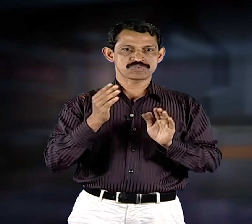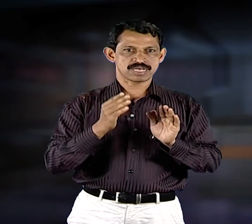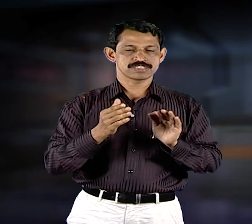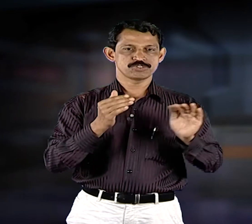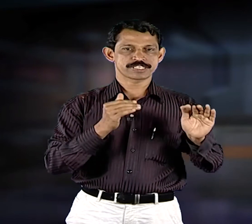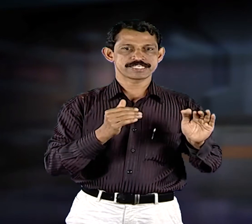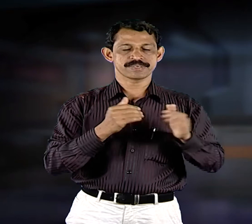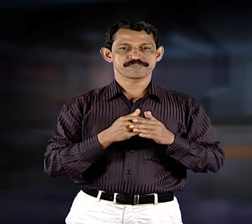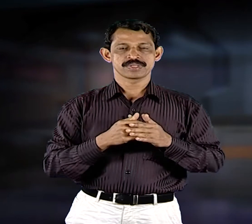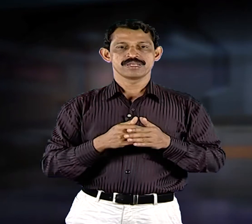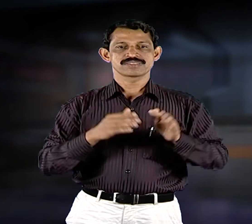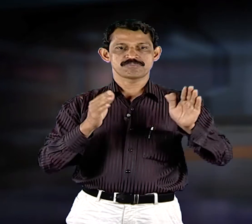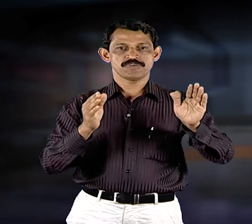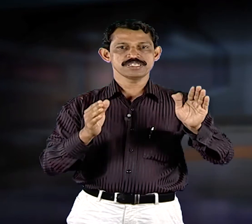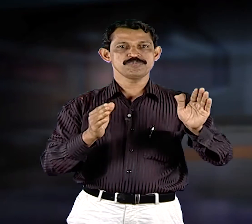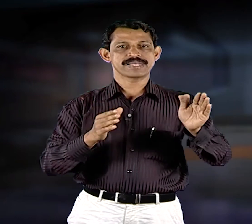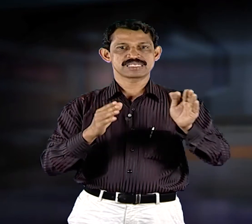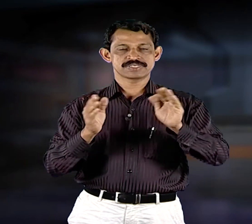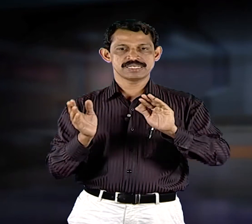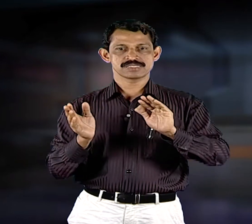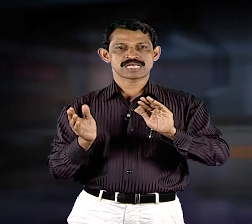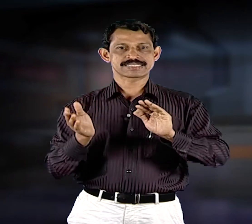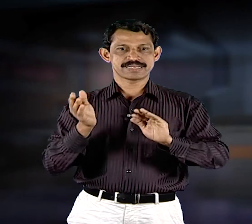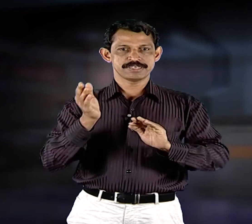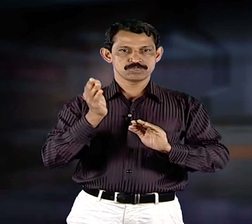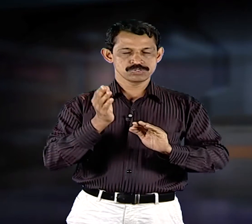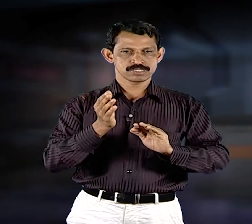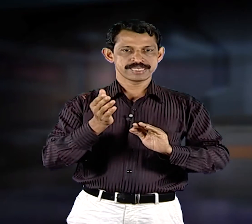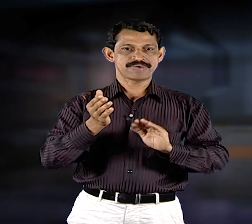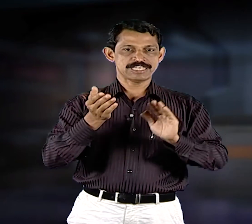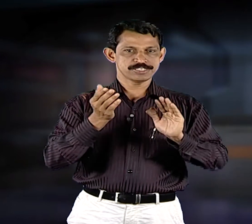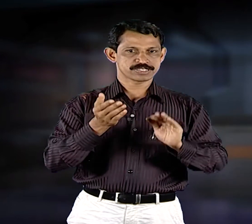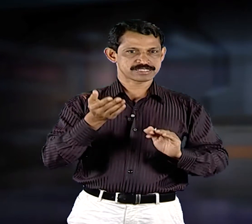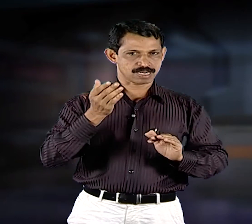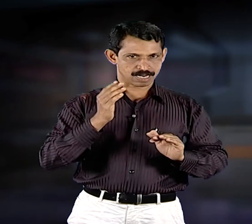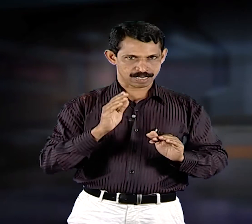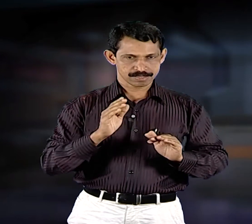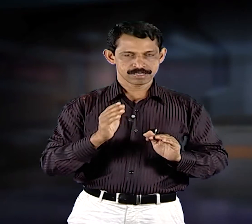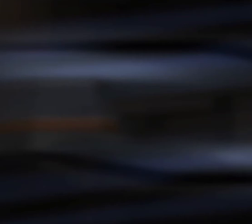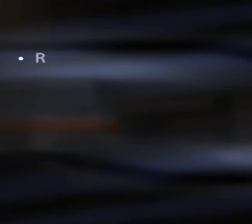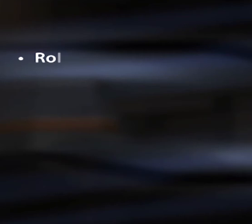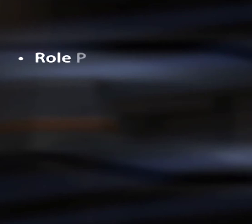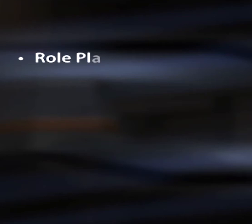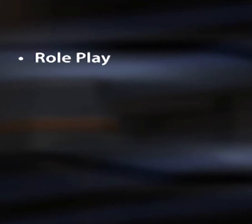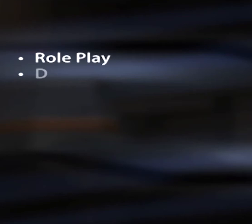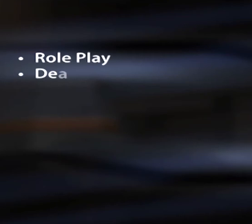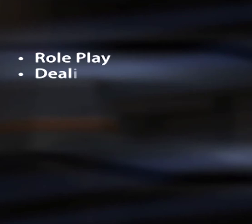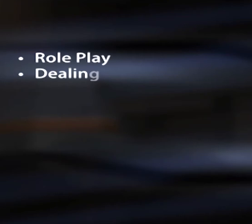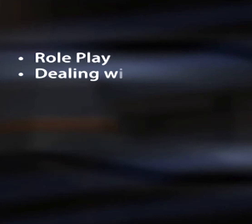as educating. Some of the group activities that can be used in value education are role play, dealing